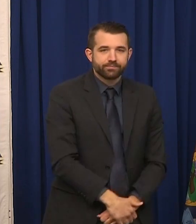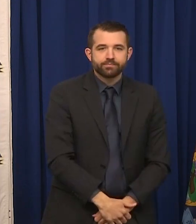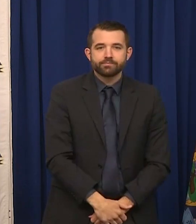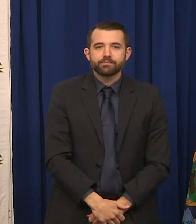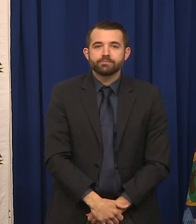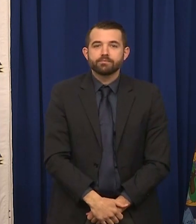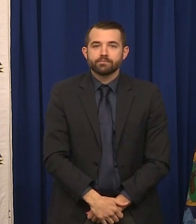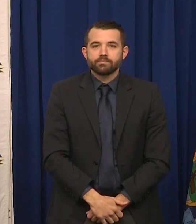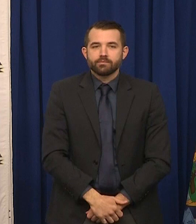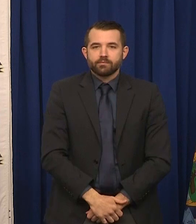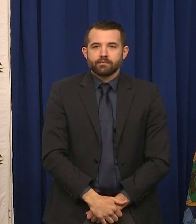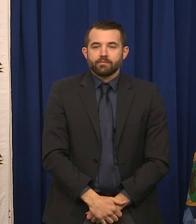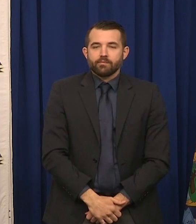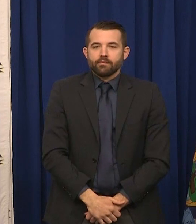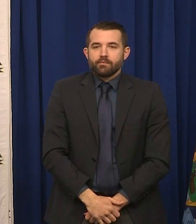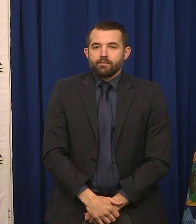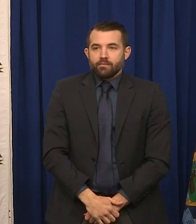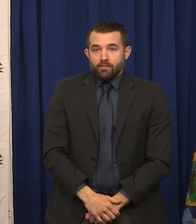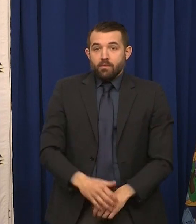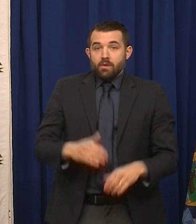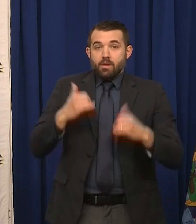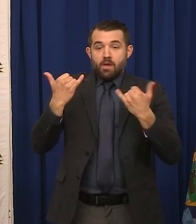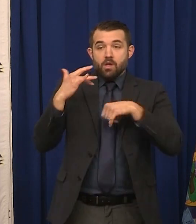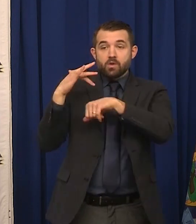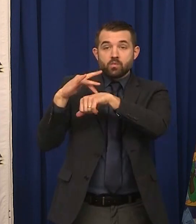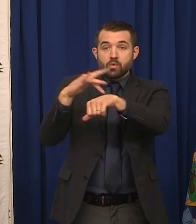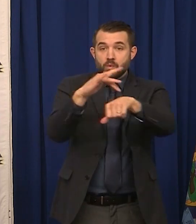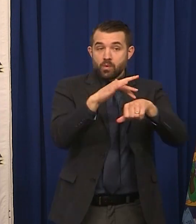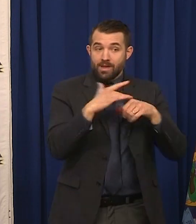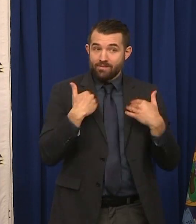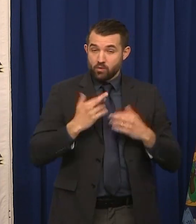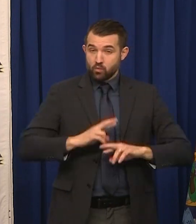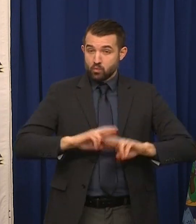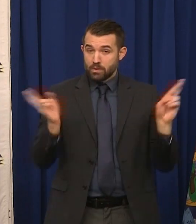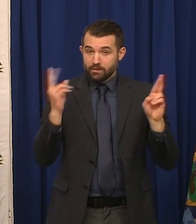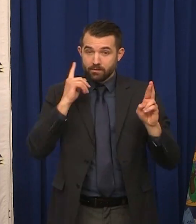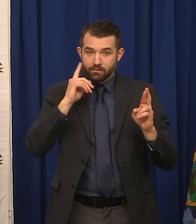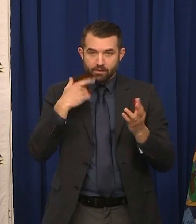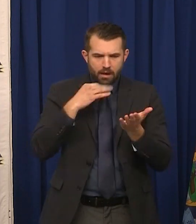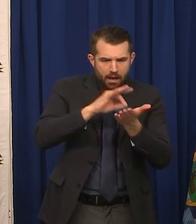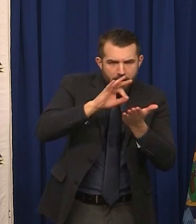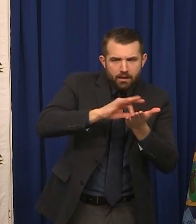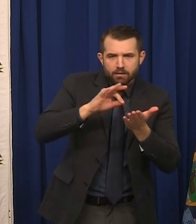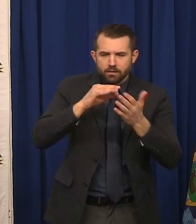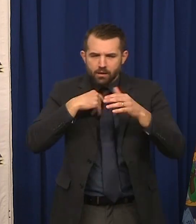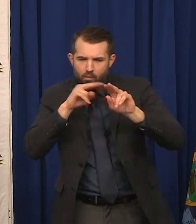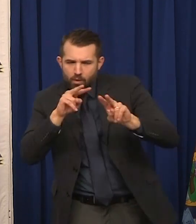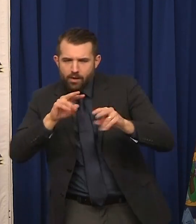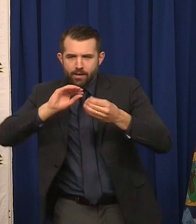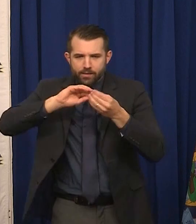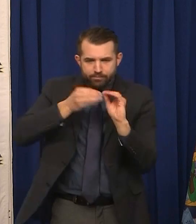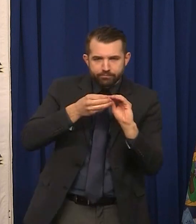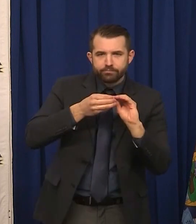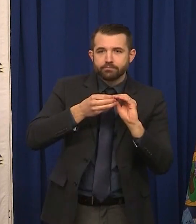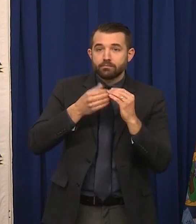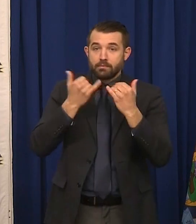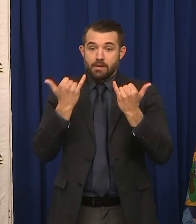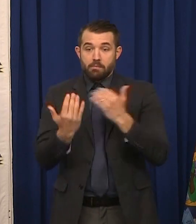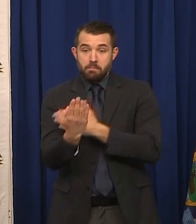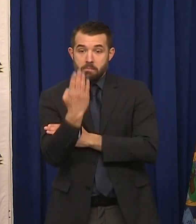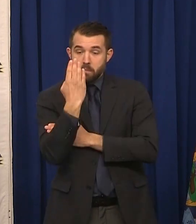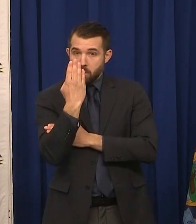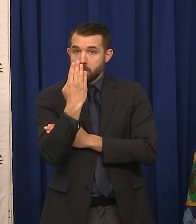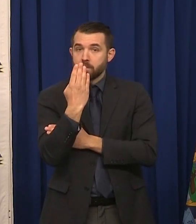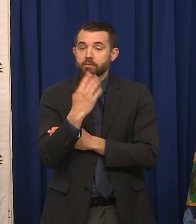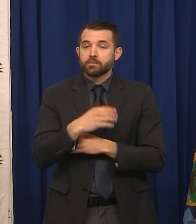numbers of some of the vital resources that we are tracking across the state. As of this morning, there are